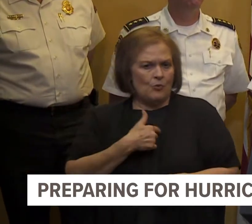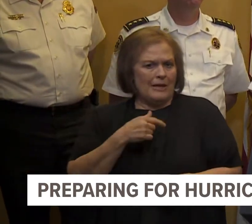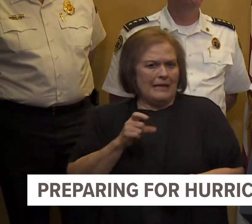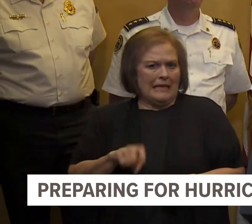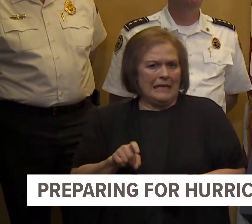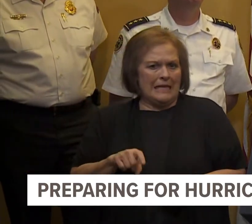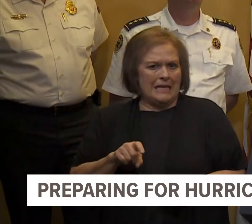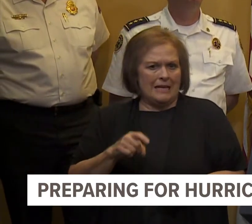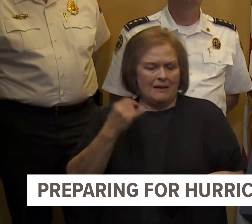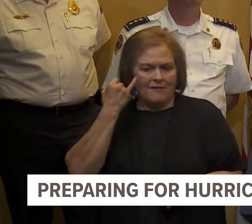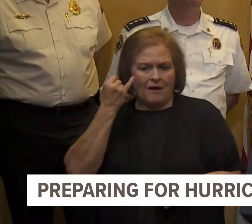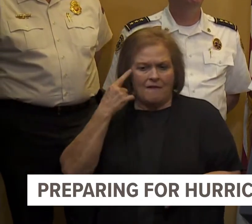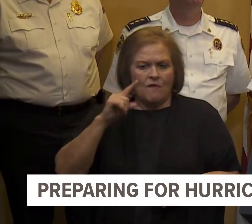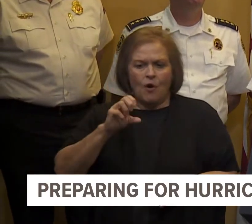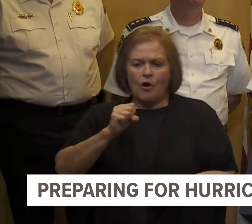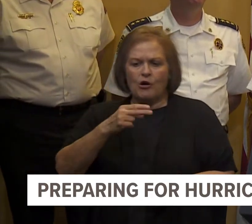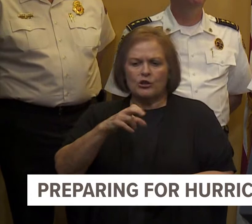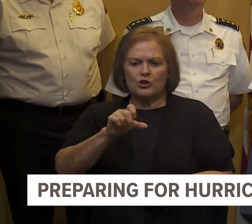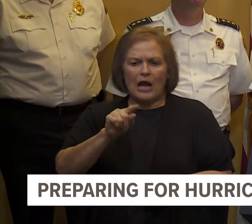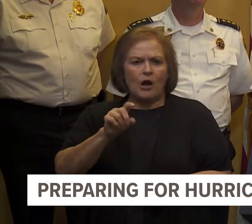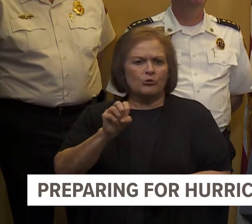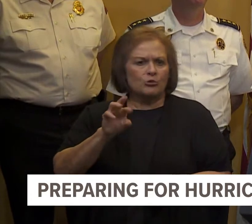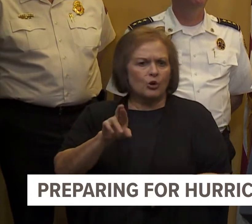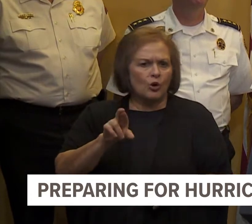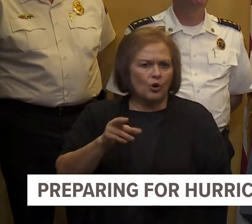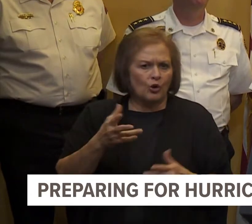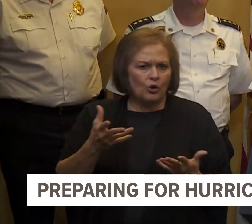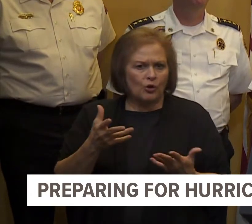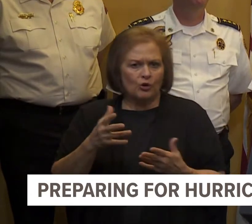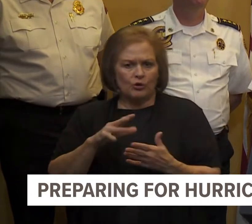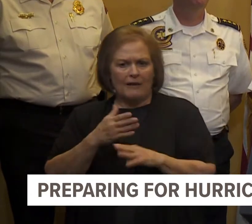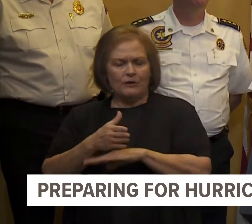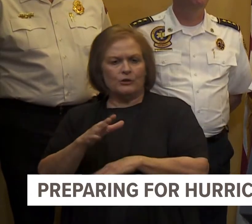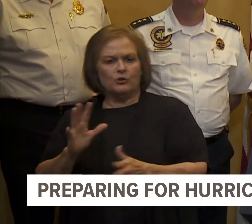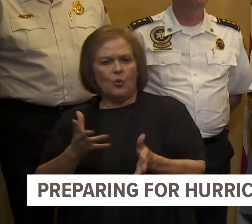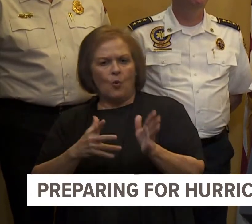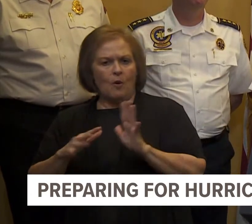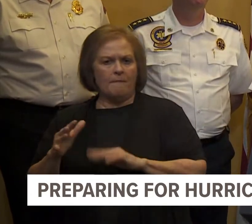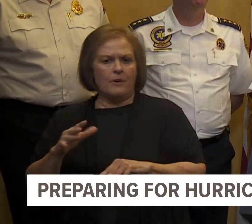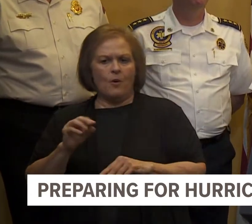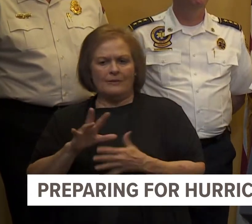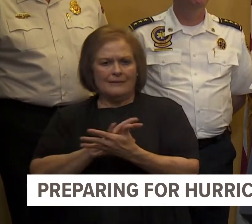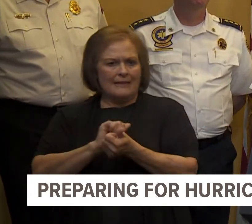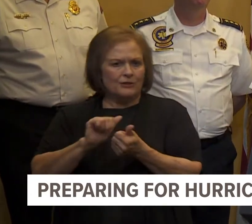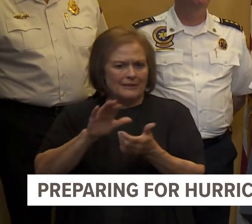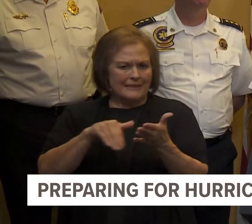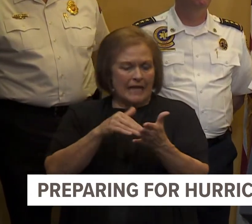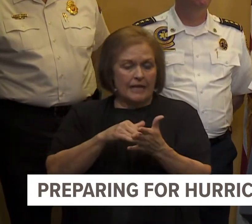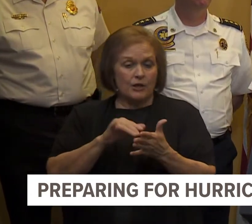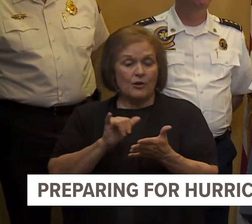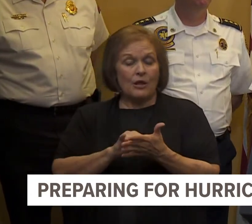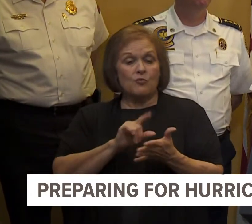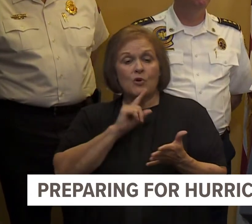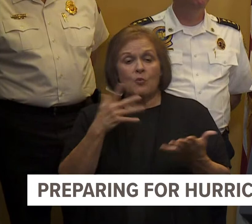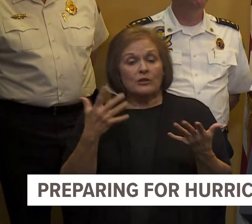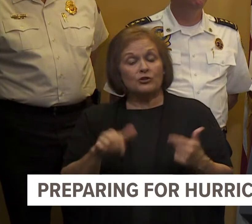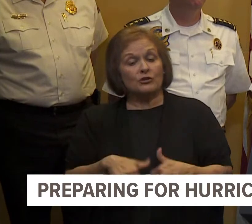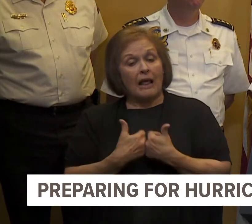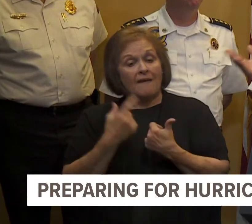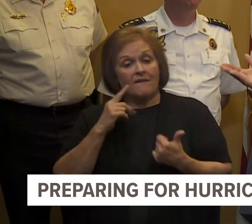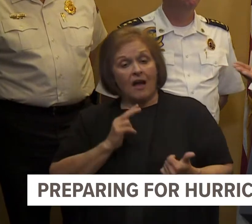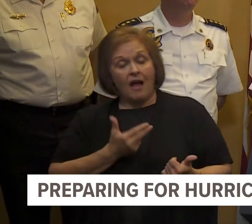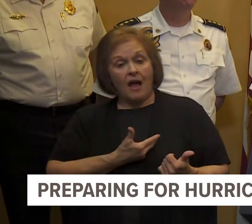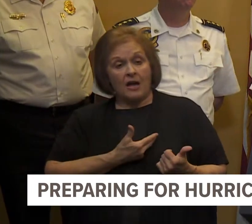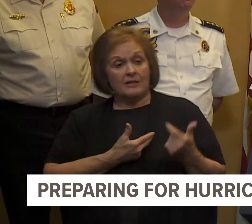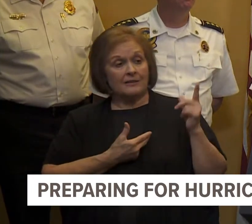areas like shelters post-storm, disaster resource centers, and the like. But really the challenge is,